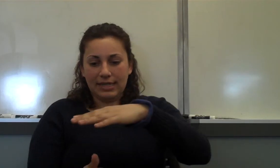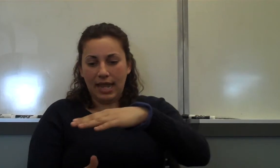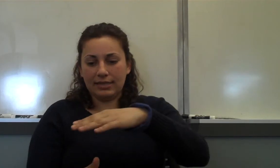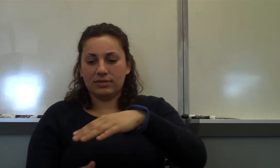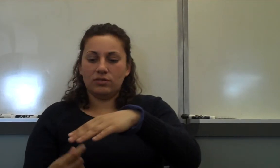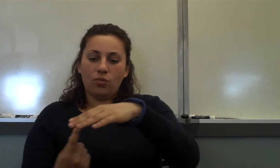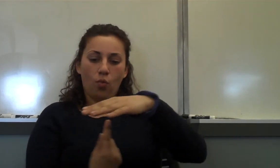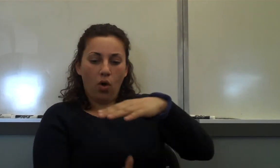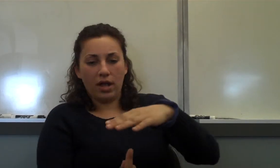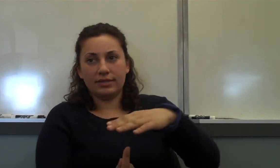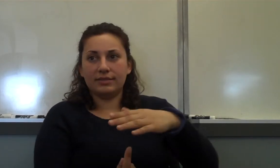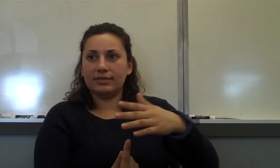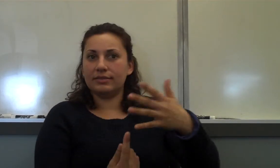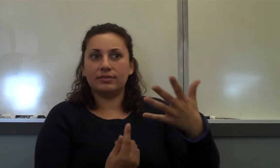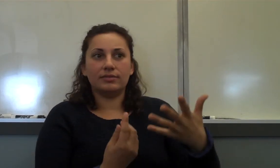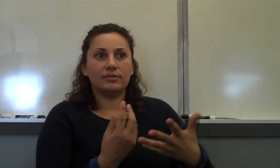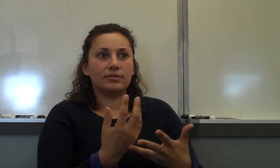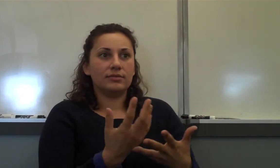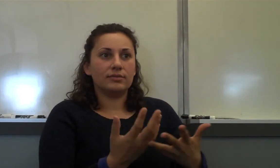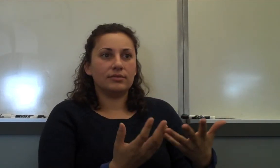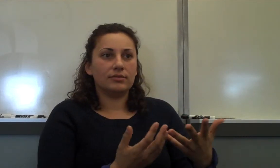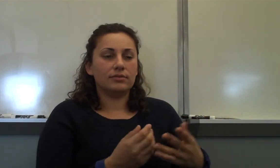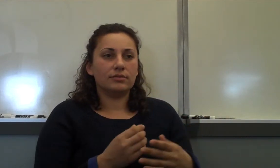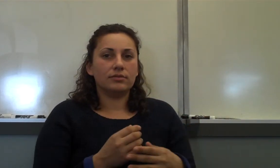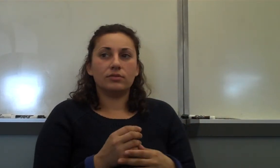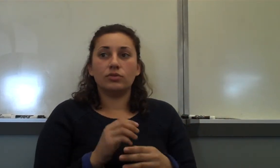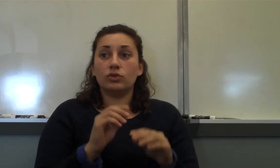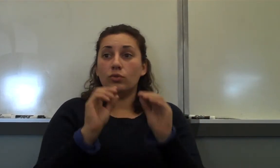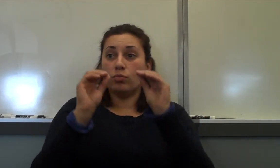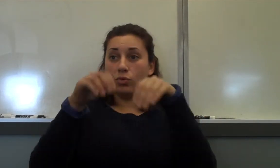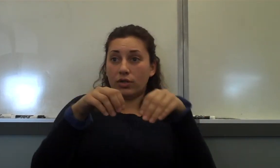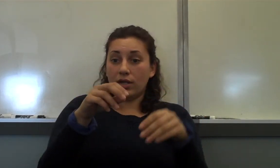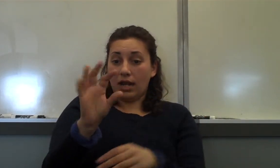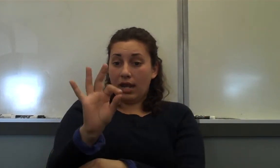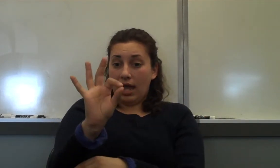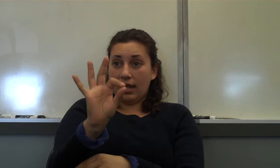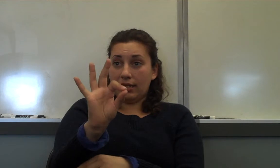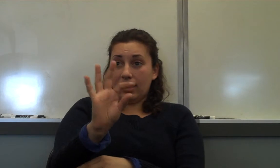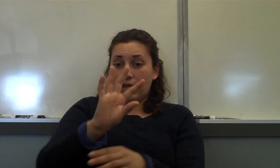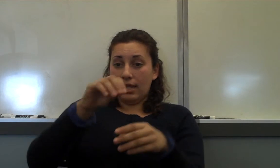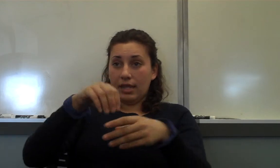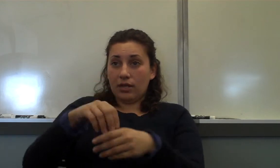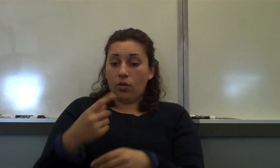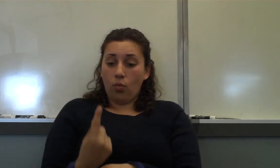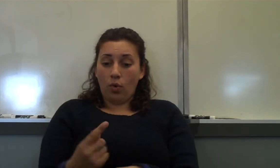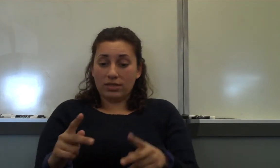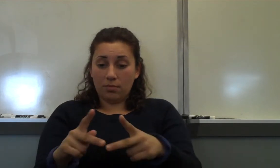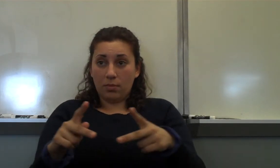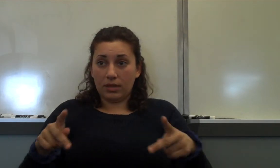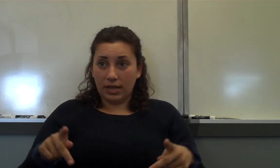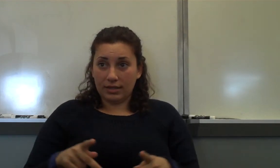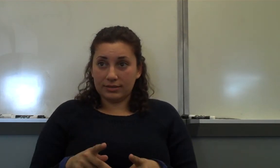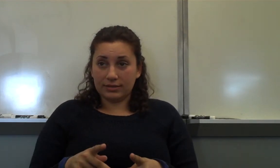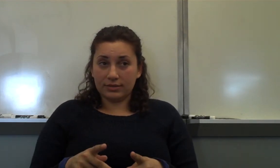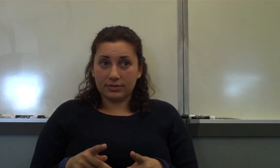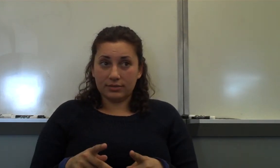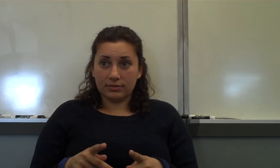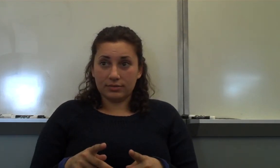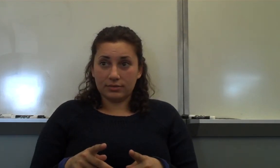ones. So you put 9 in the tens position, leaves you $10 that you can put over here. And that 10 plus the 2